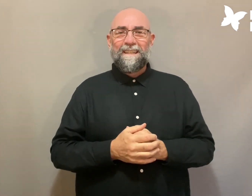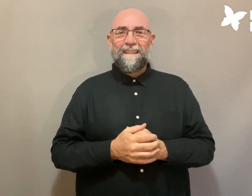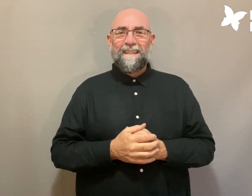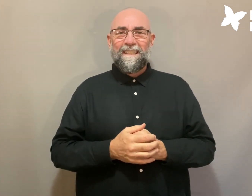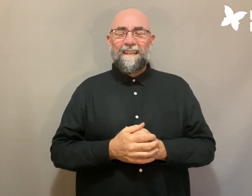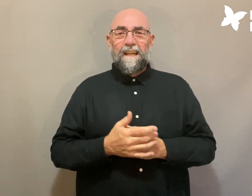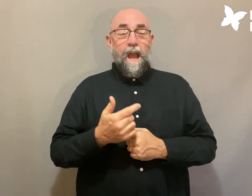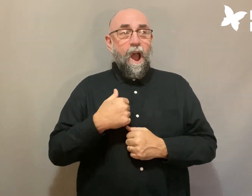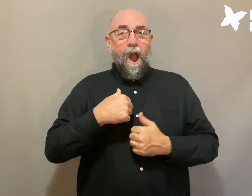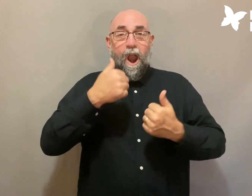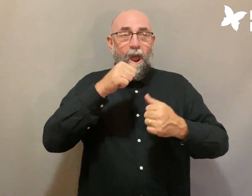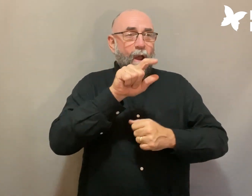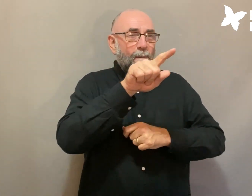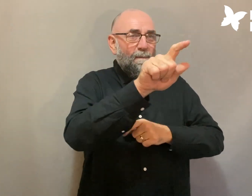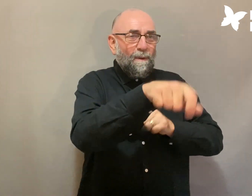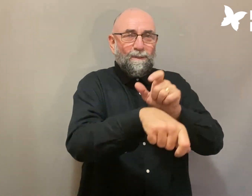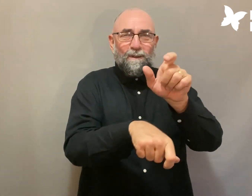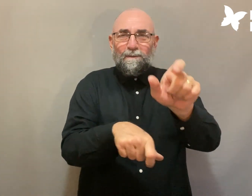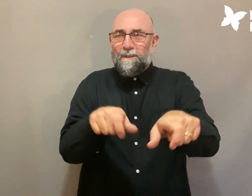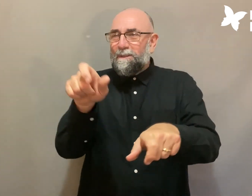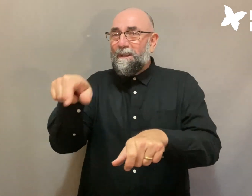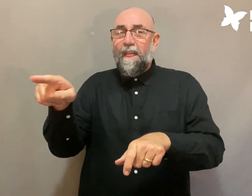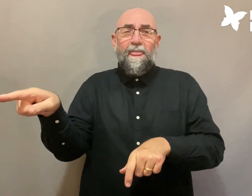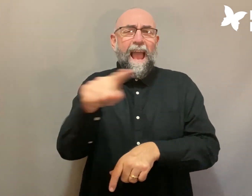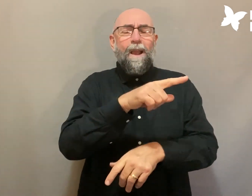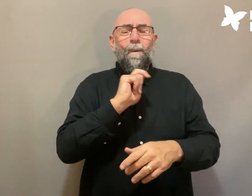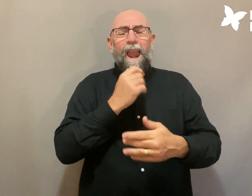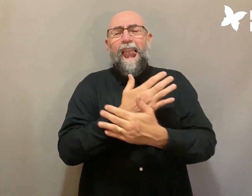I know everyone inside is going to be loving and caring.